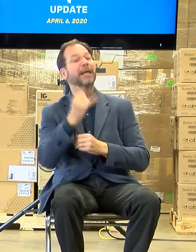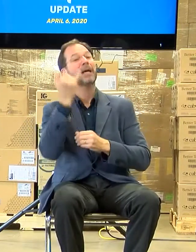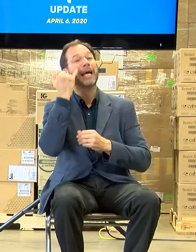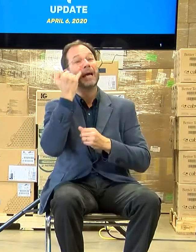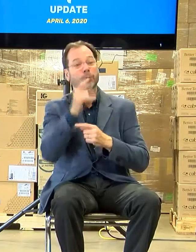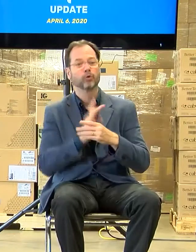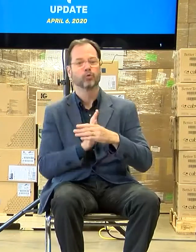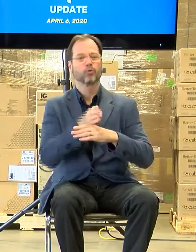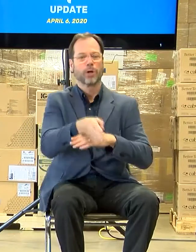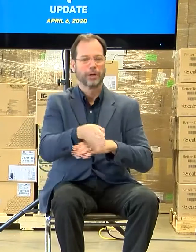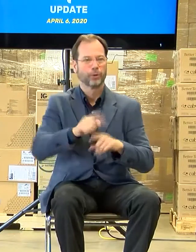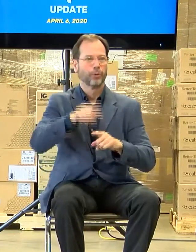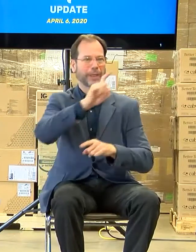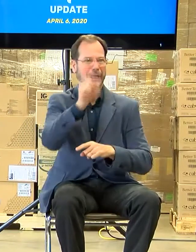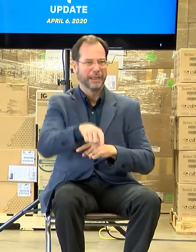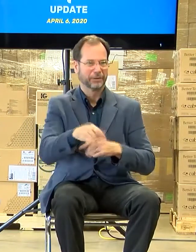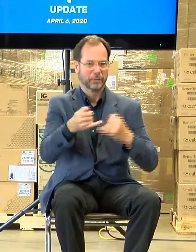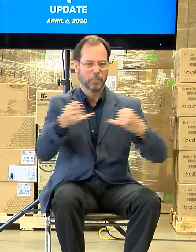come across the border.